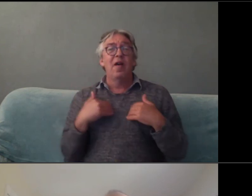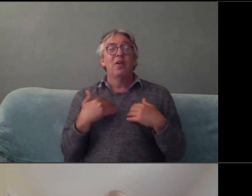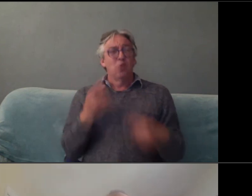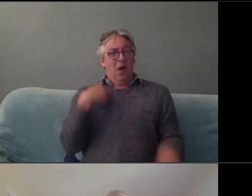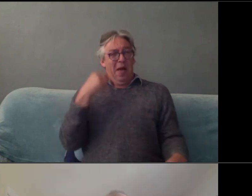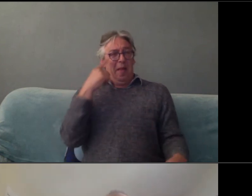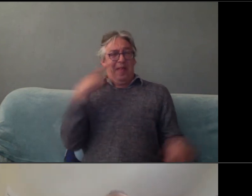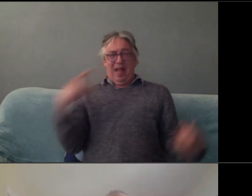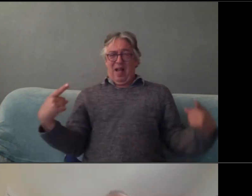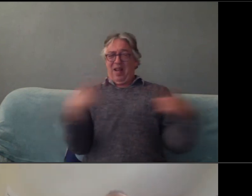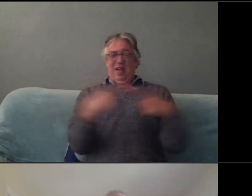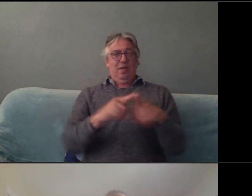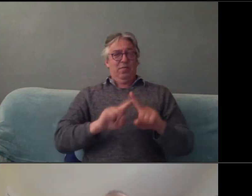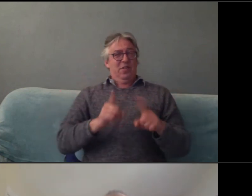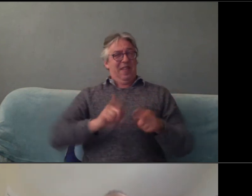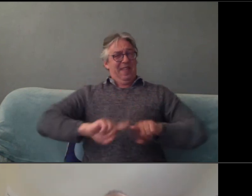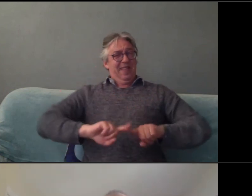level.